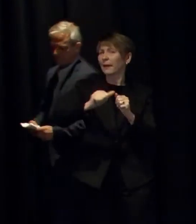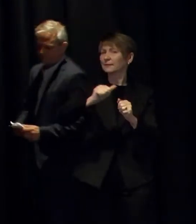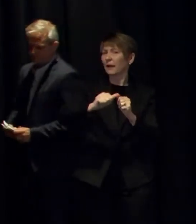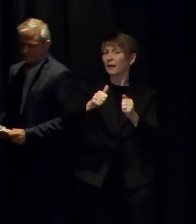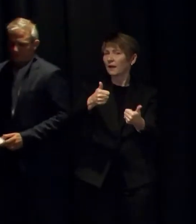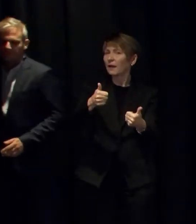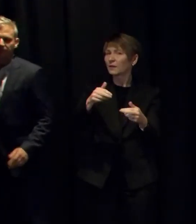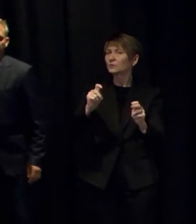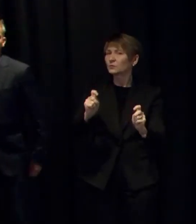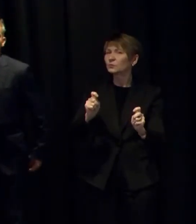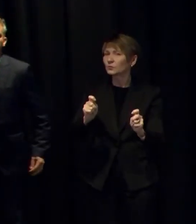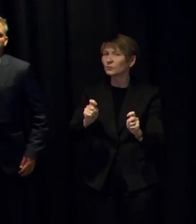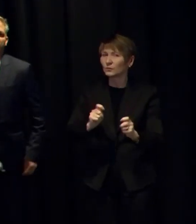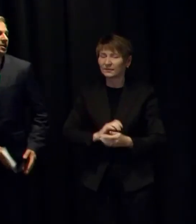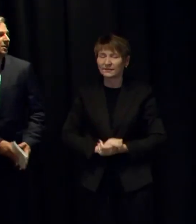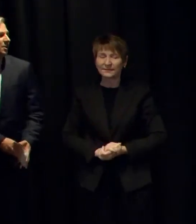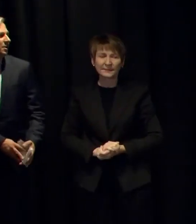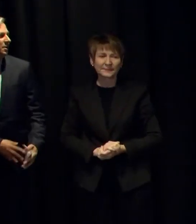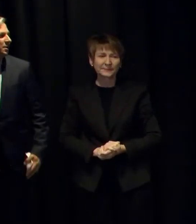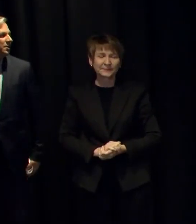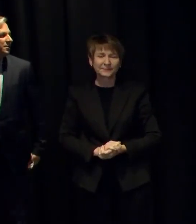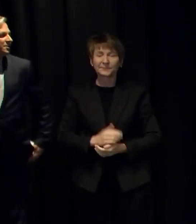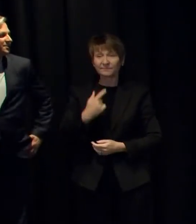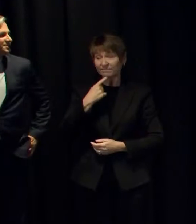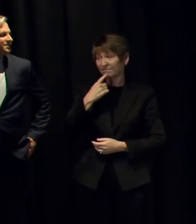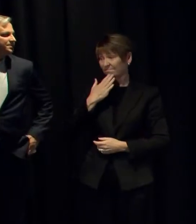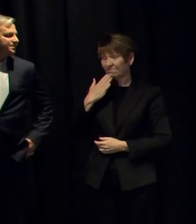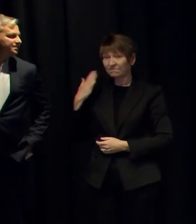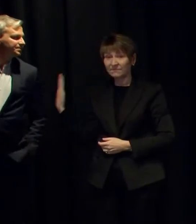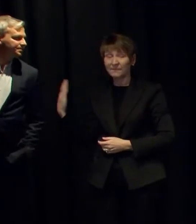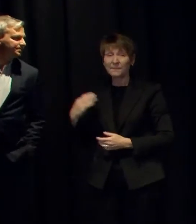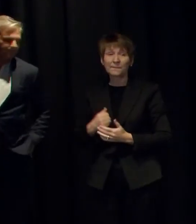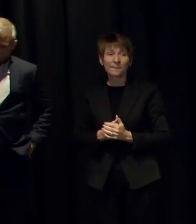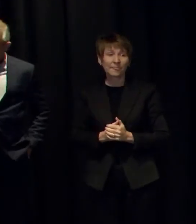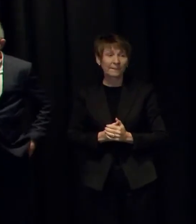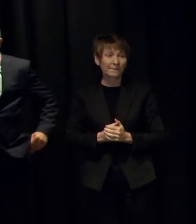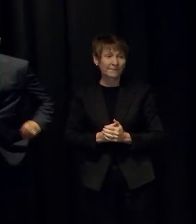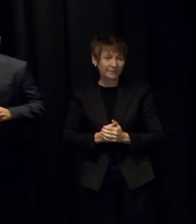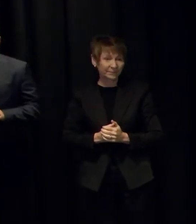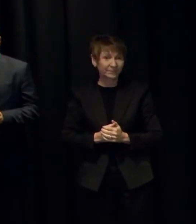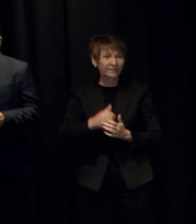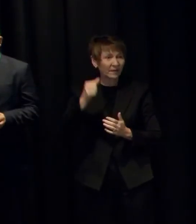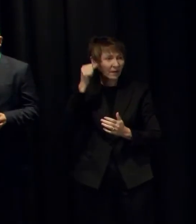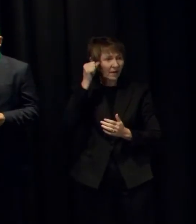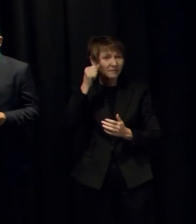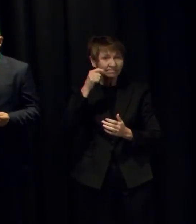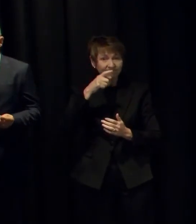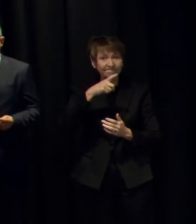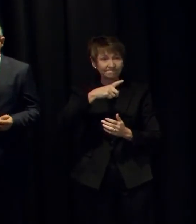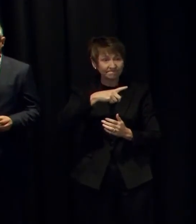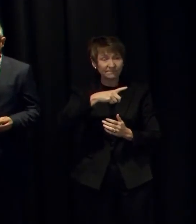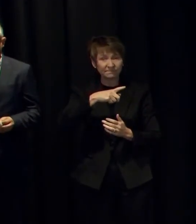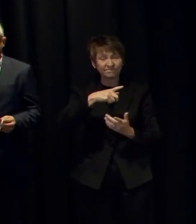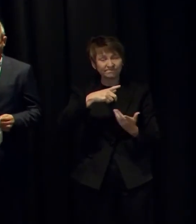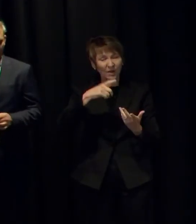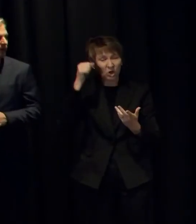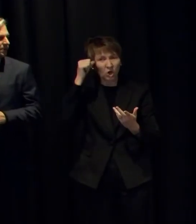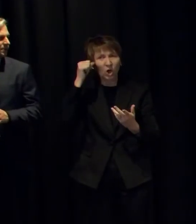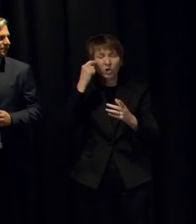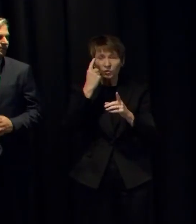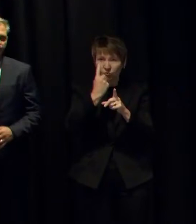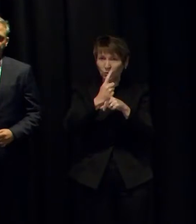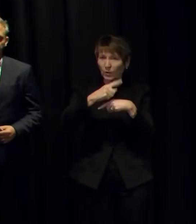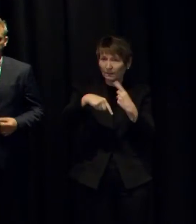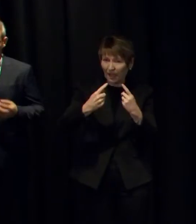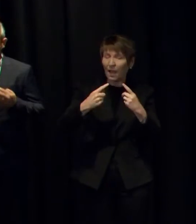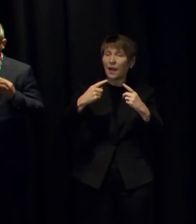Thanks very much, Brett. I did, I think, promise to talk about the unification of these rules, but I neglected to do so. Once we get to 80%,